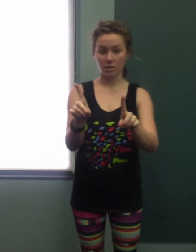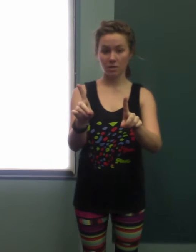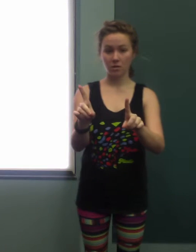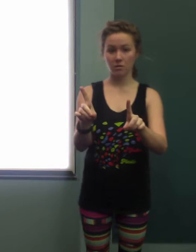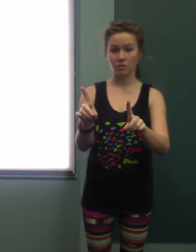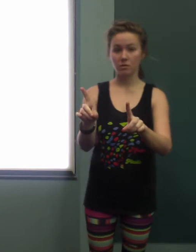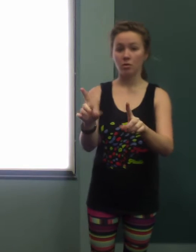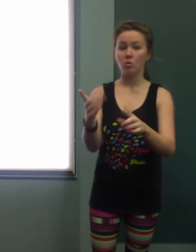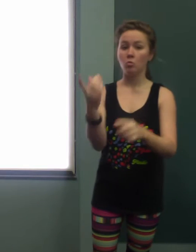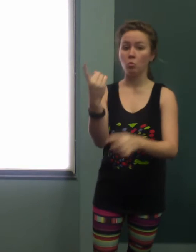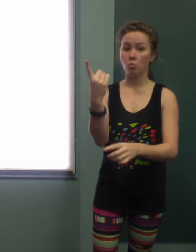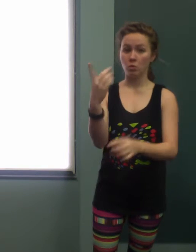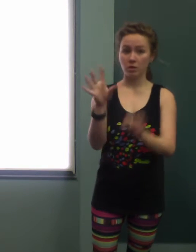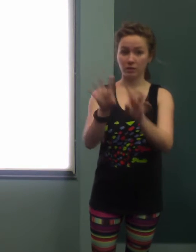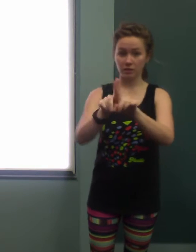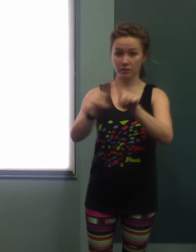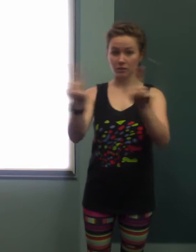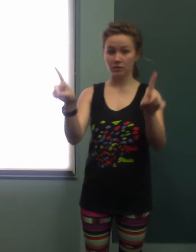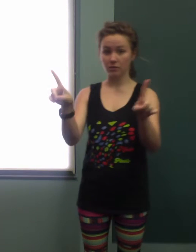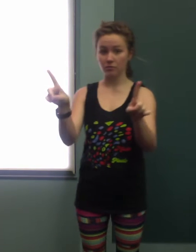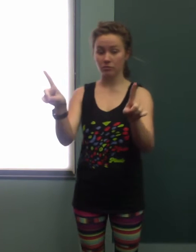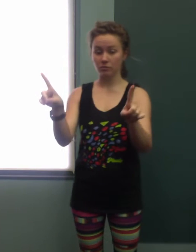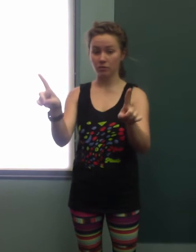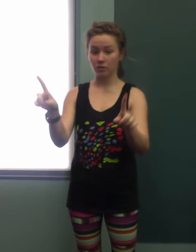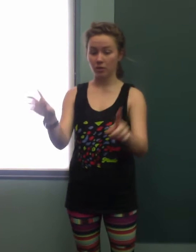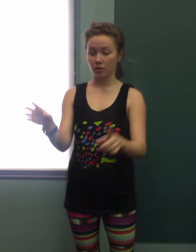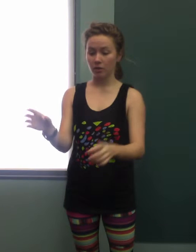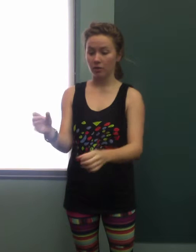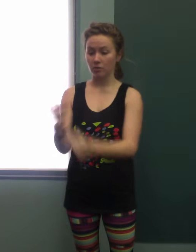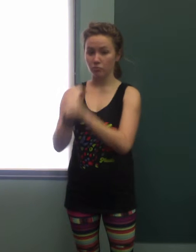It also protected states' rights.